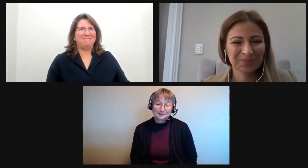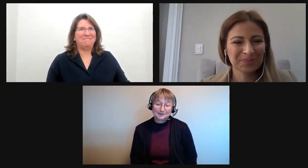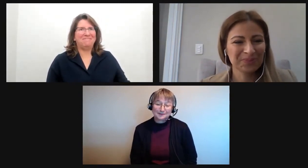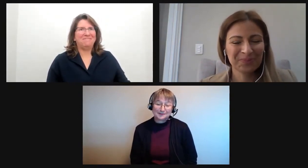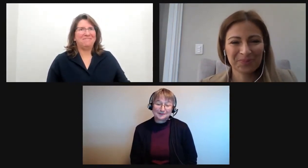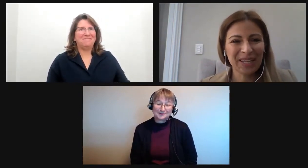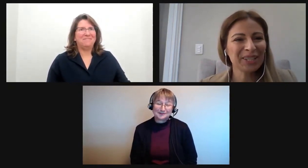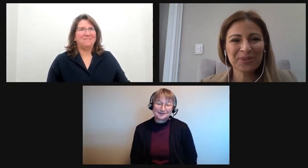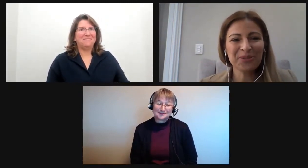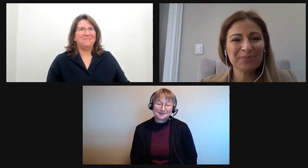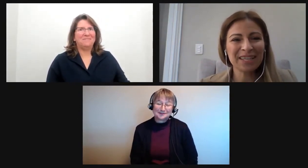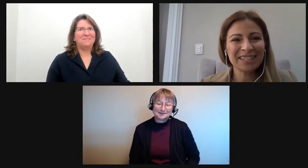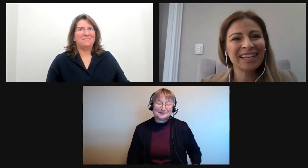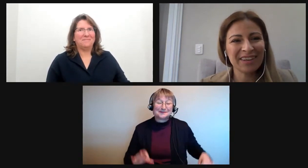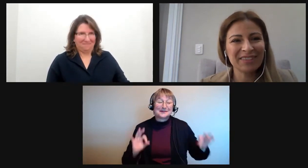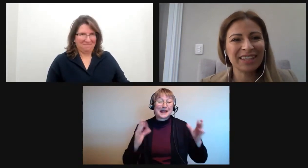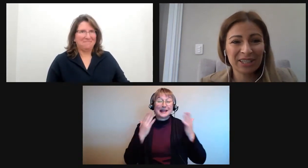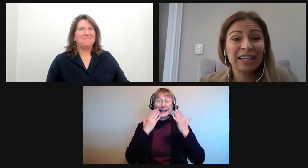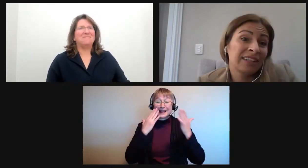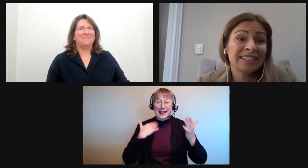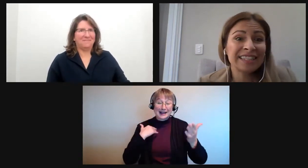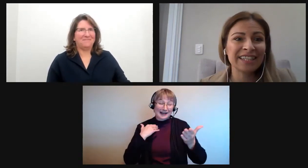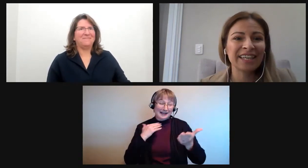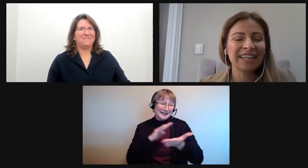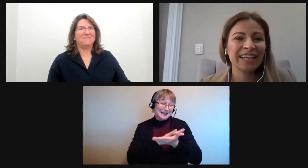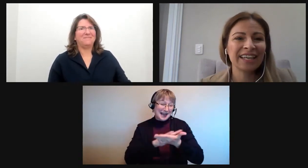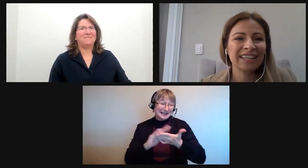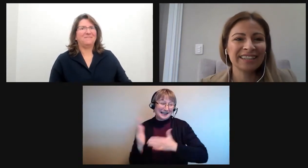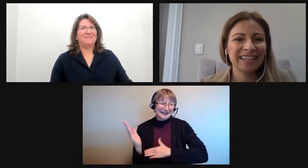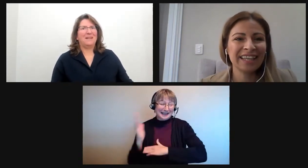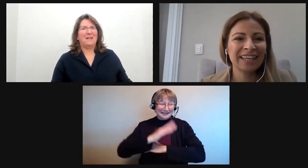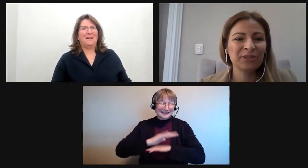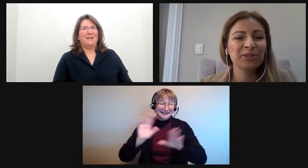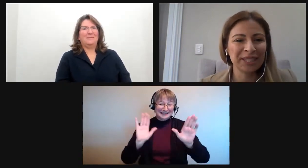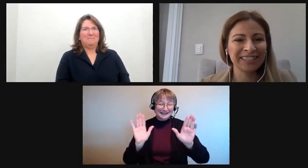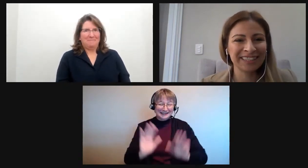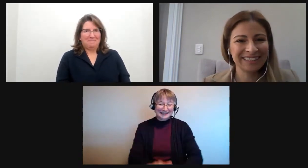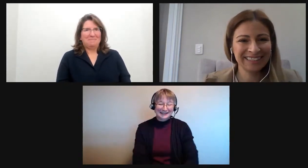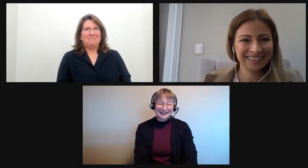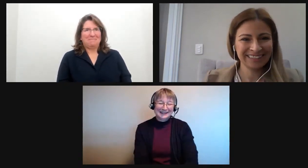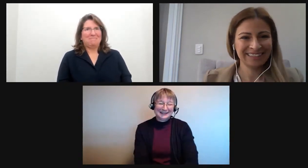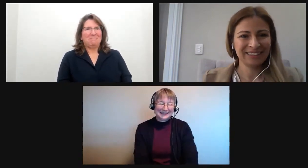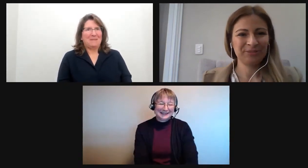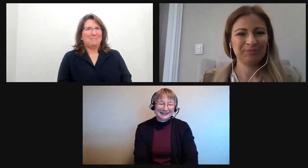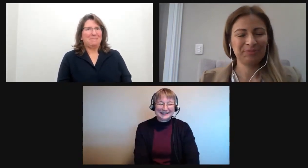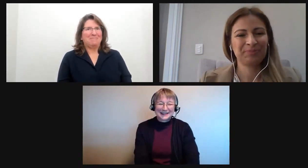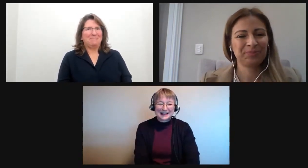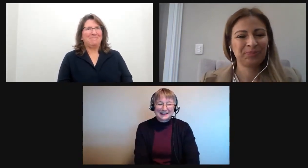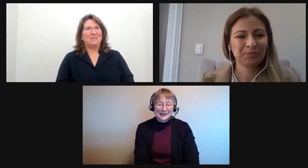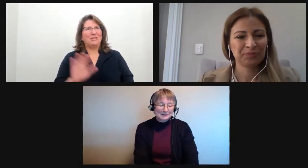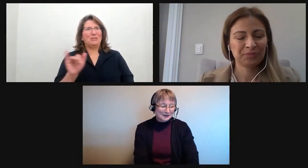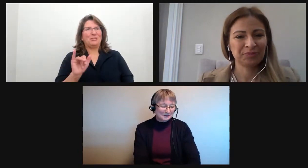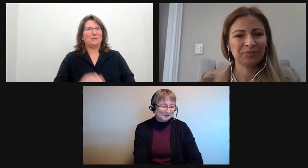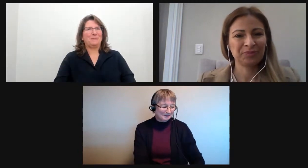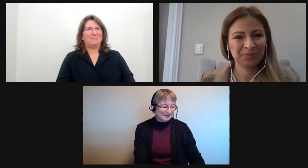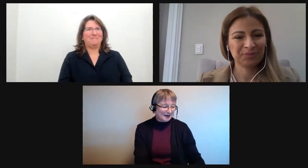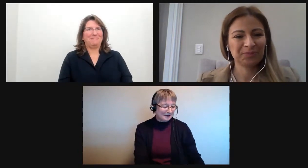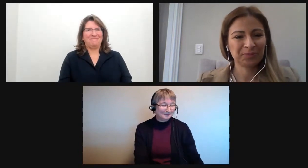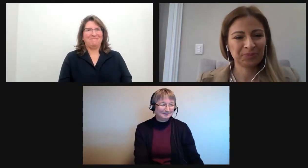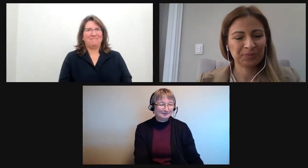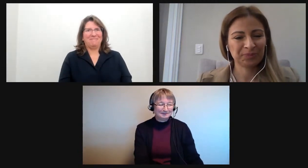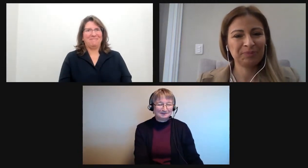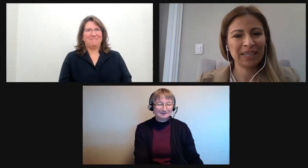much. Thank you very much and have a nice day. Yeah. A good week. The same to you.